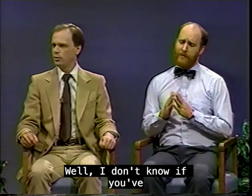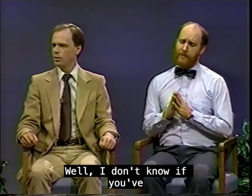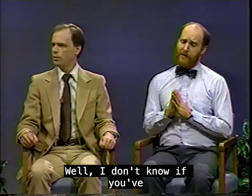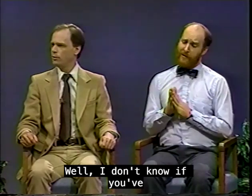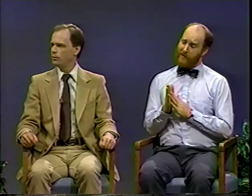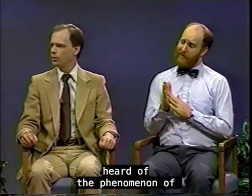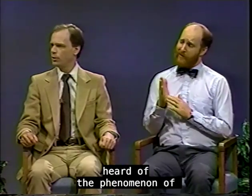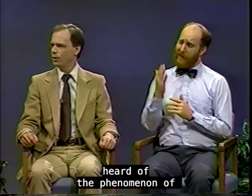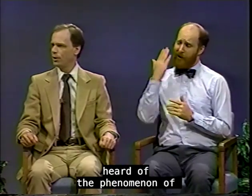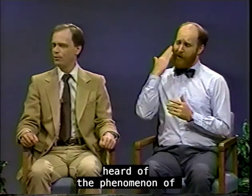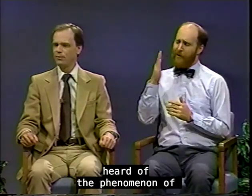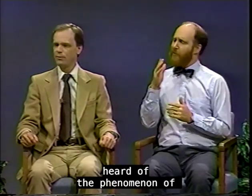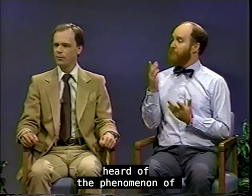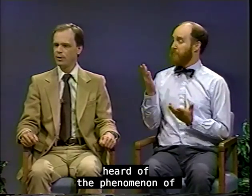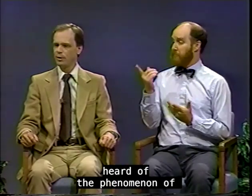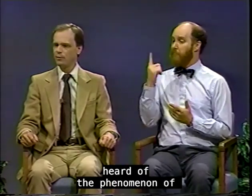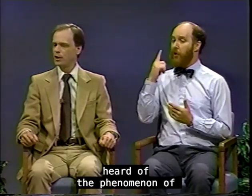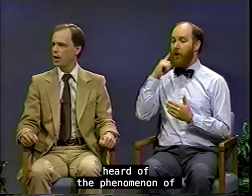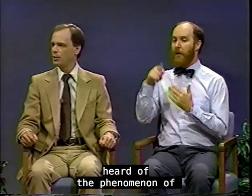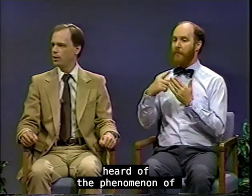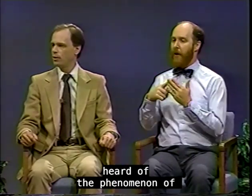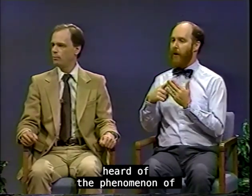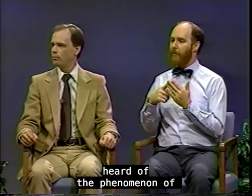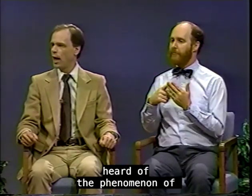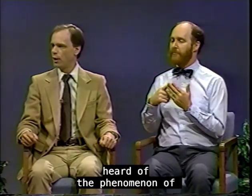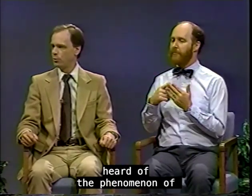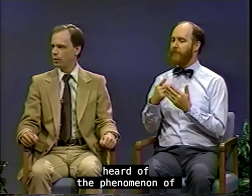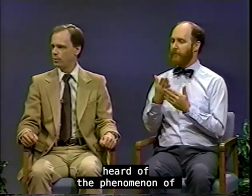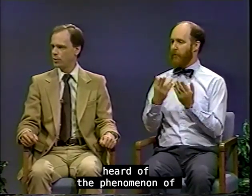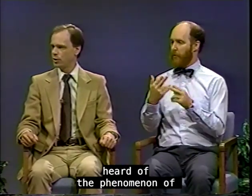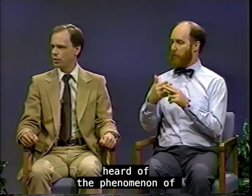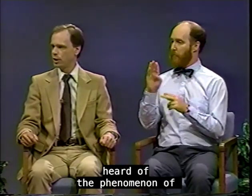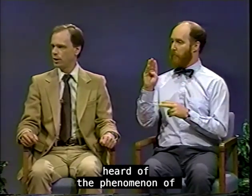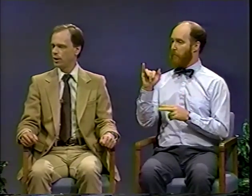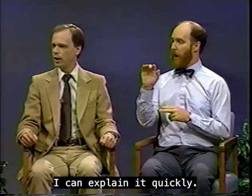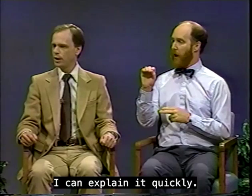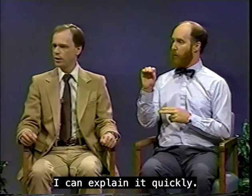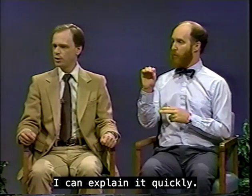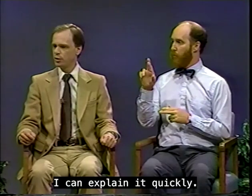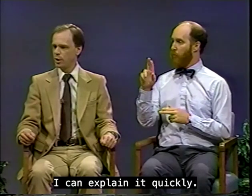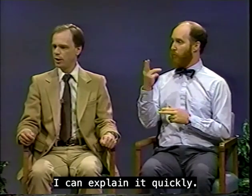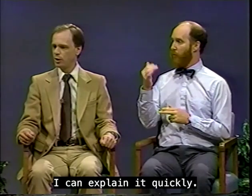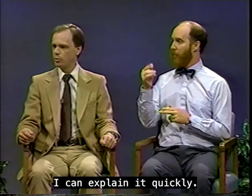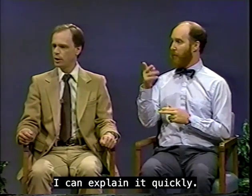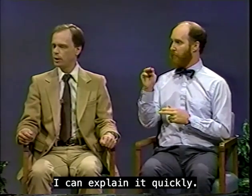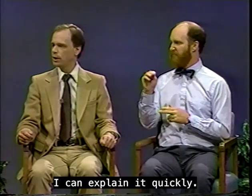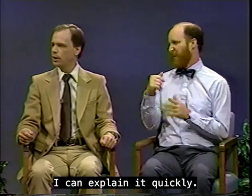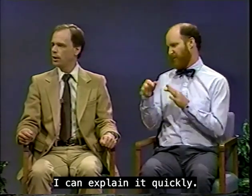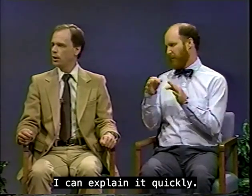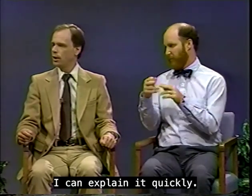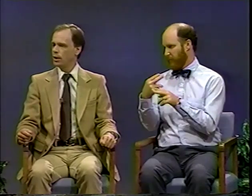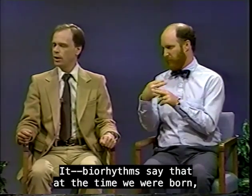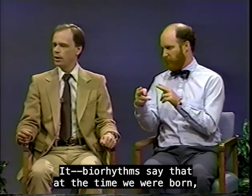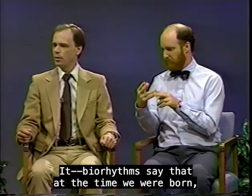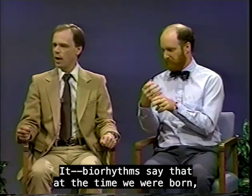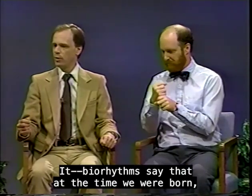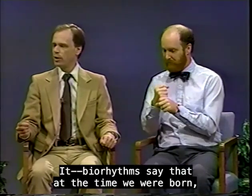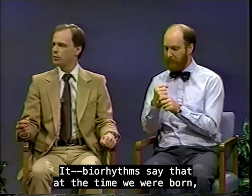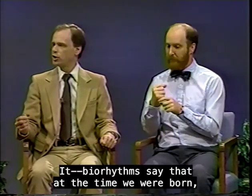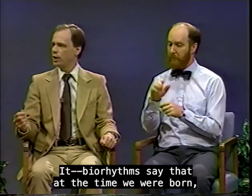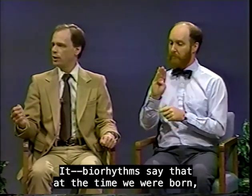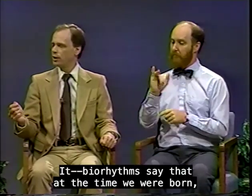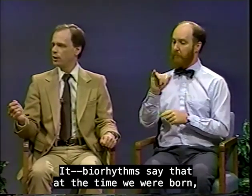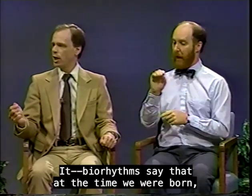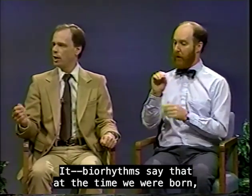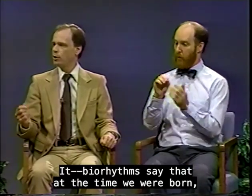I don't know if you've heard of the phenomenon of biorhythms. I can explain it quickly.